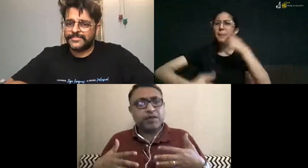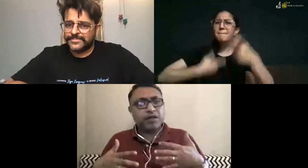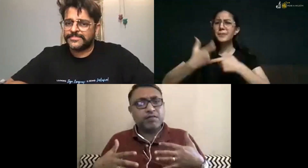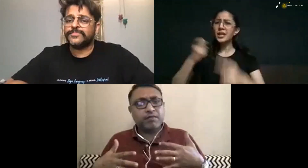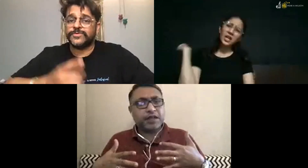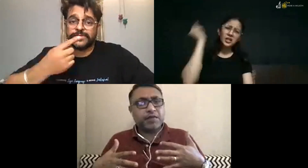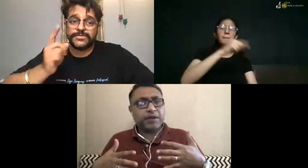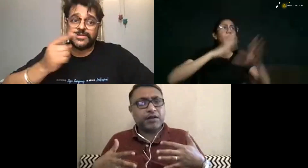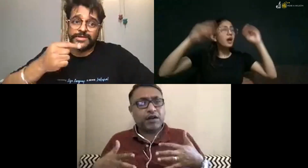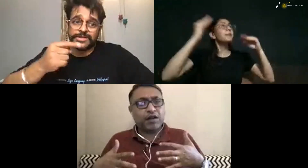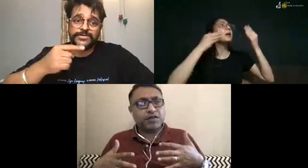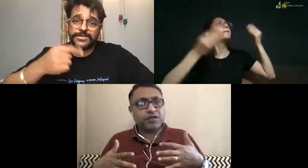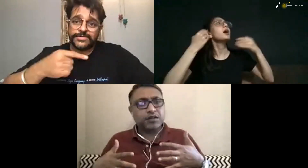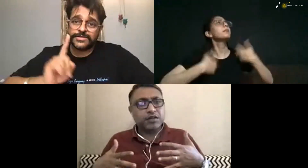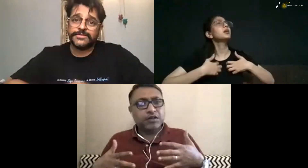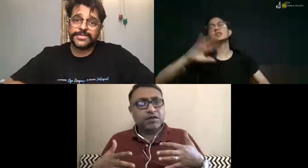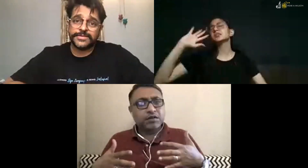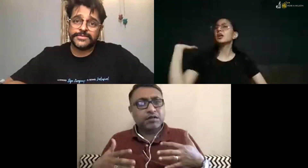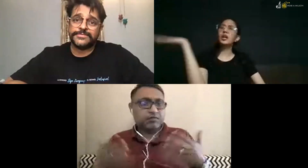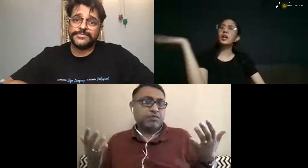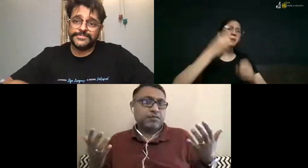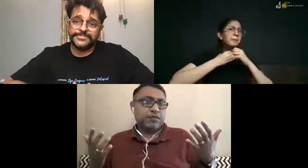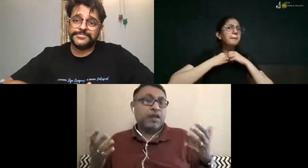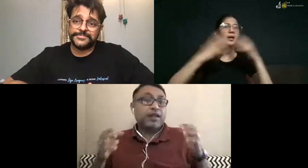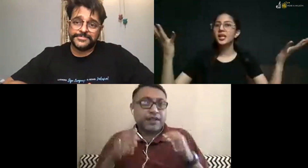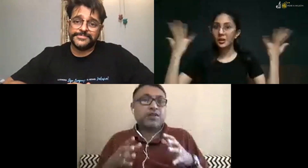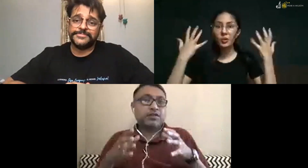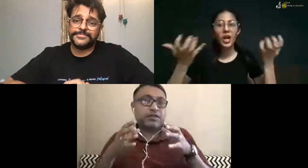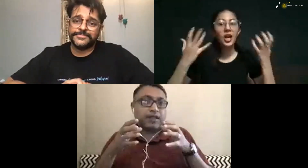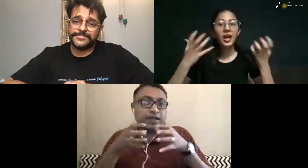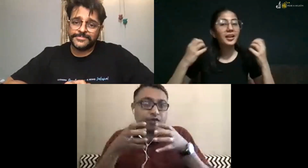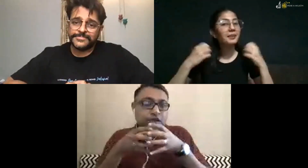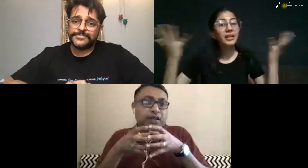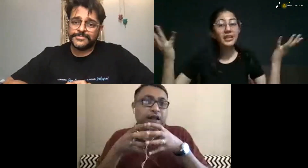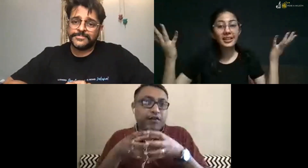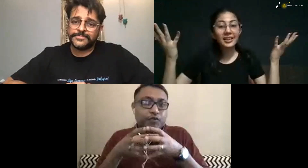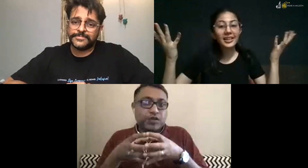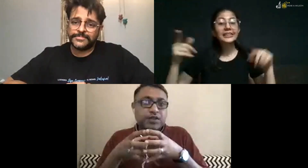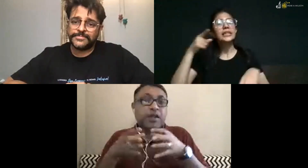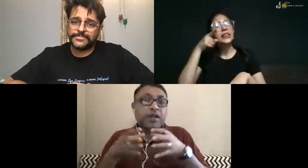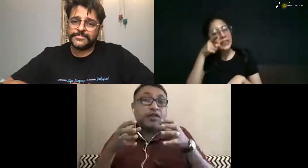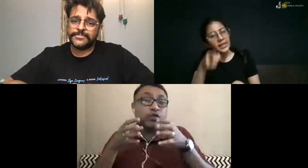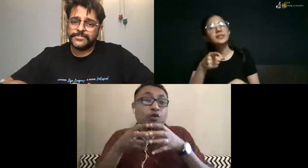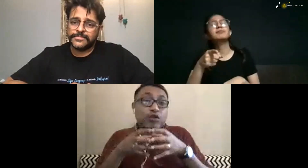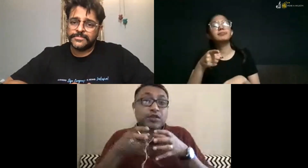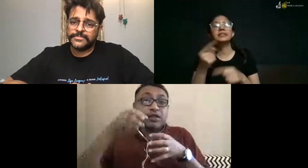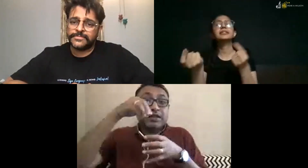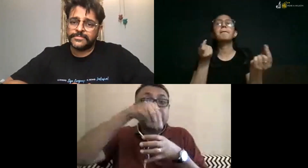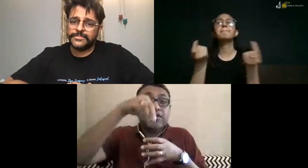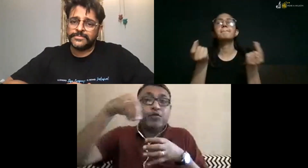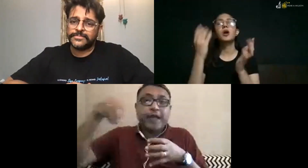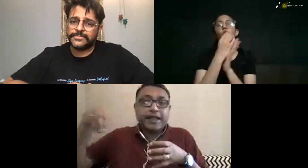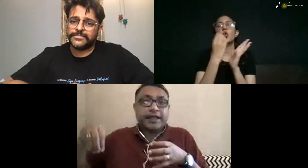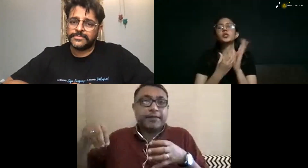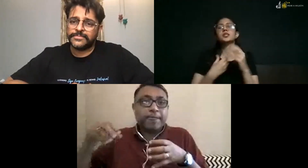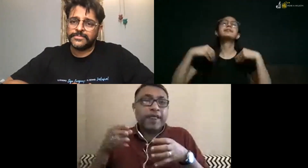come and learn makeup and artistry? right, right. Those are the kind of courses. So the skill